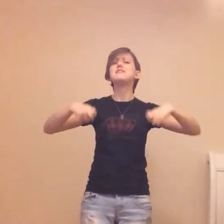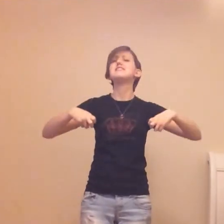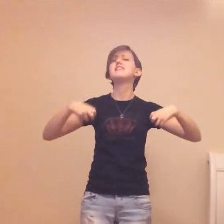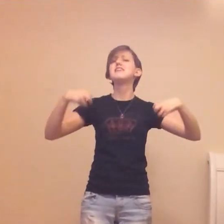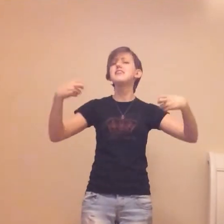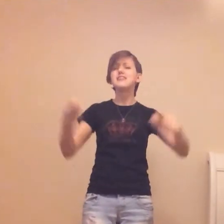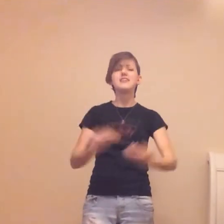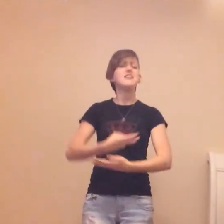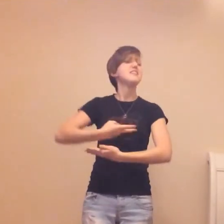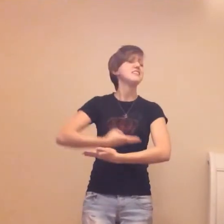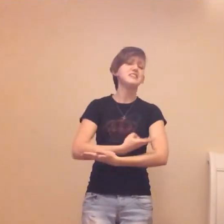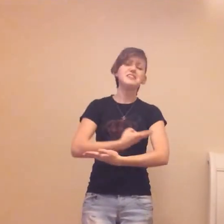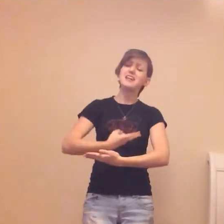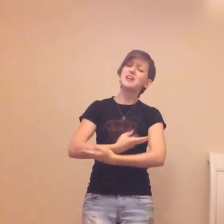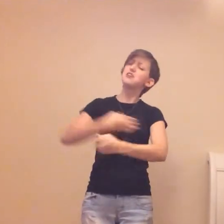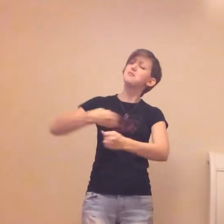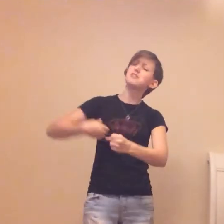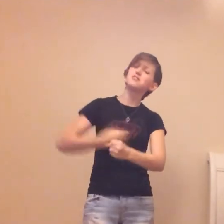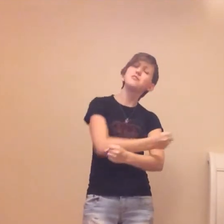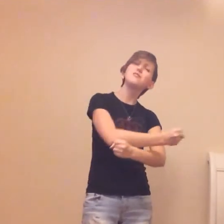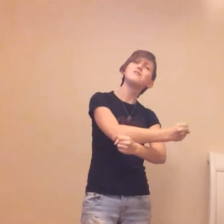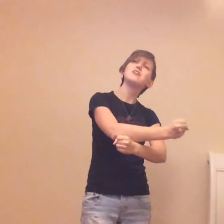way, and the stars all the